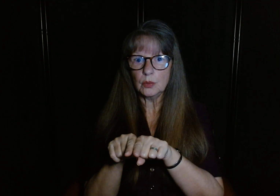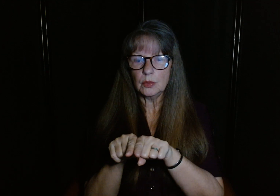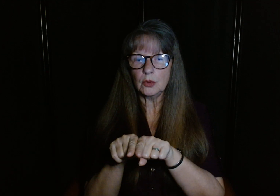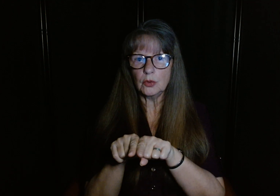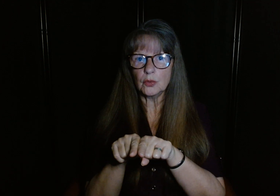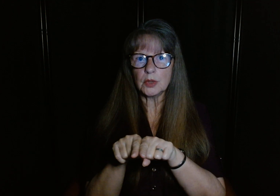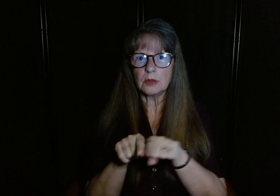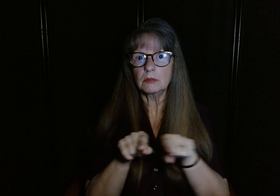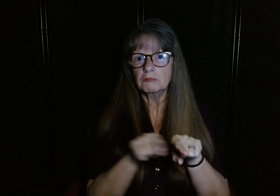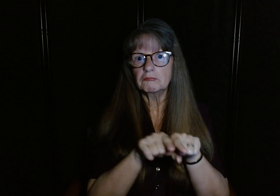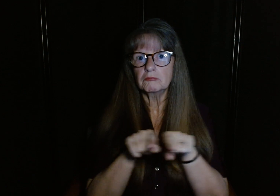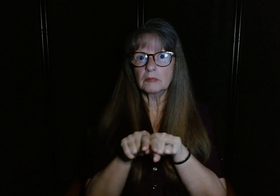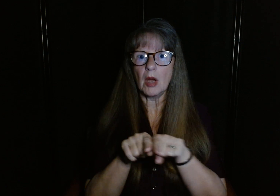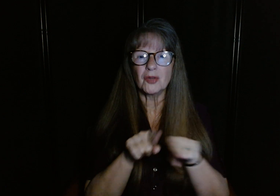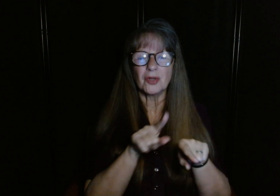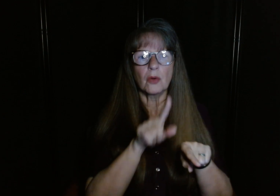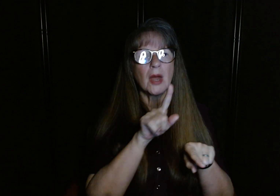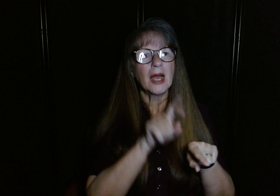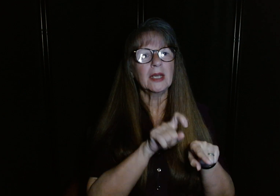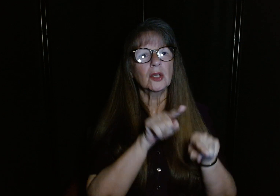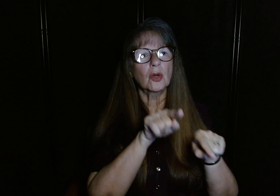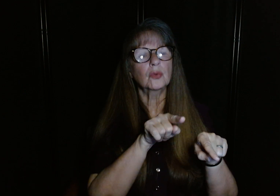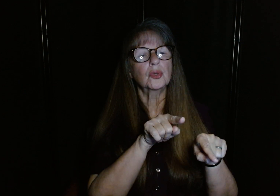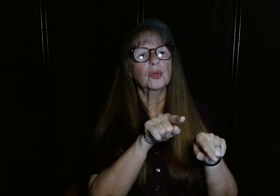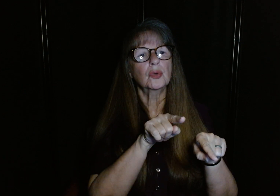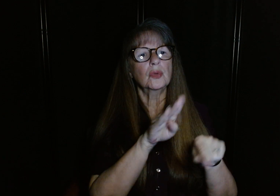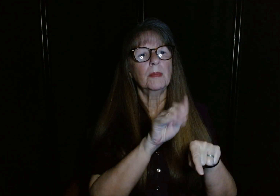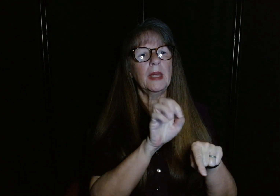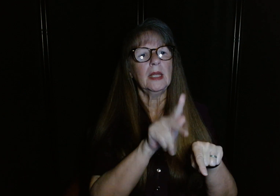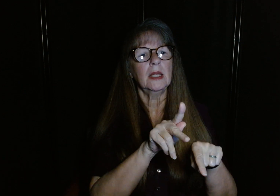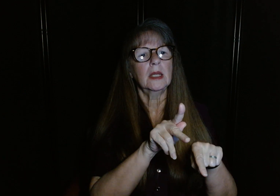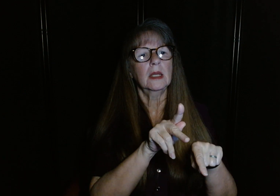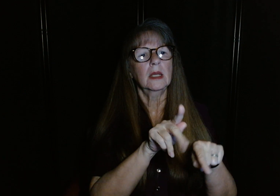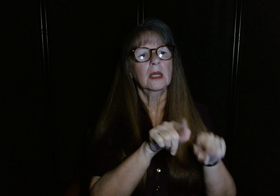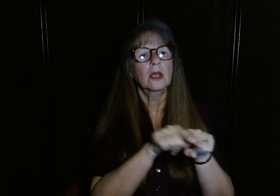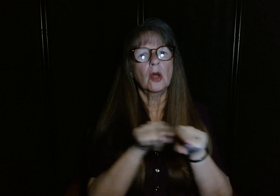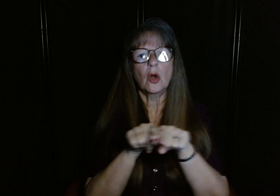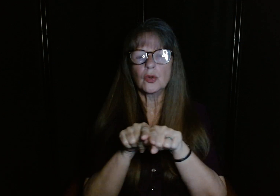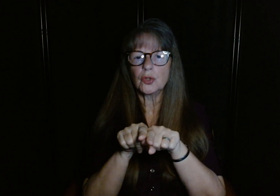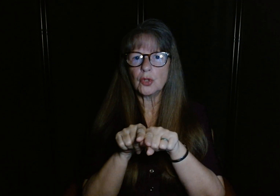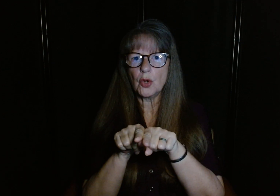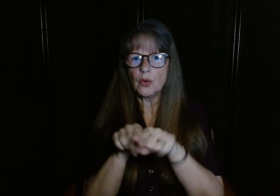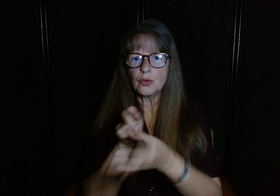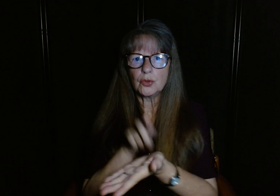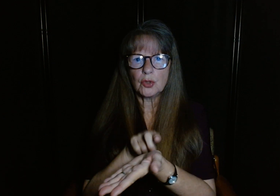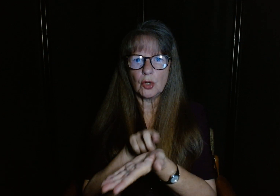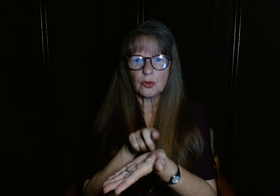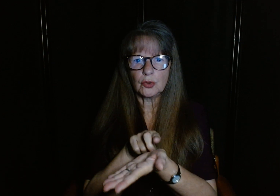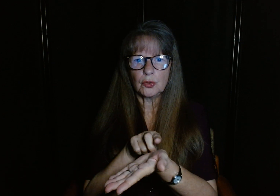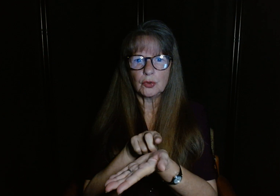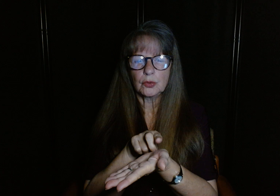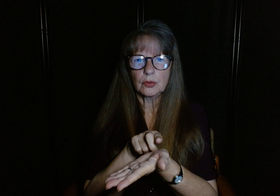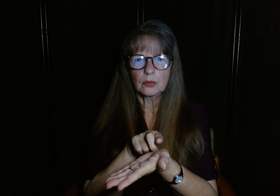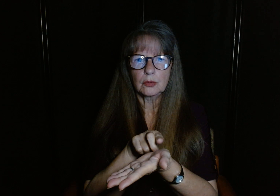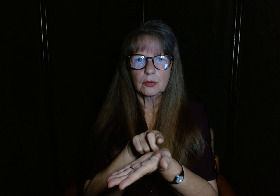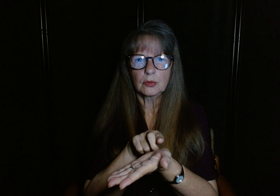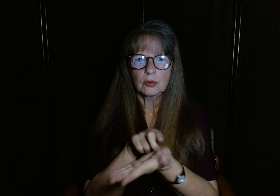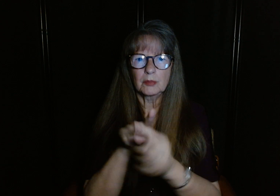you use it also. I need to go to the bank and also to the doctor, but at the